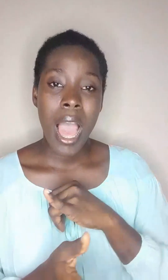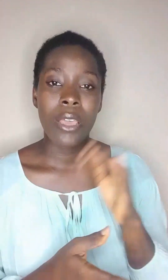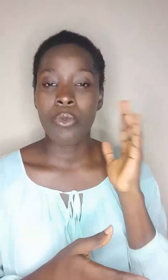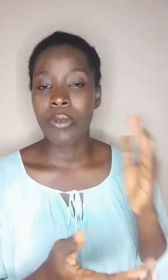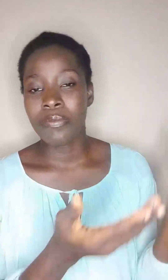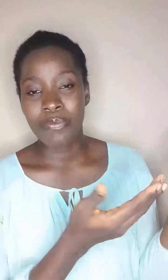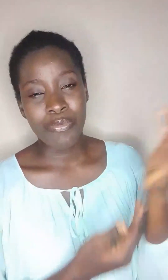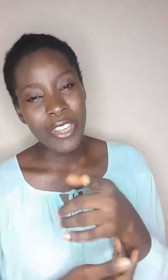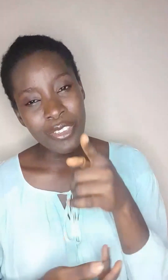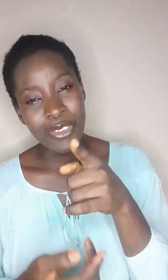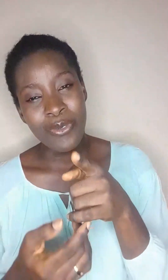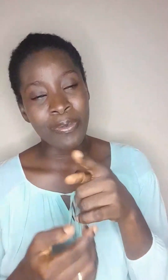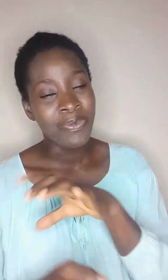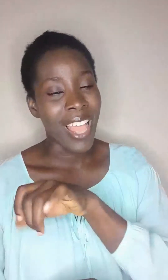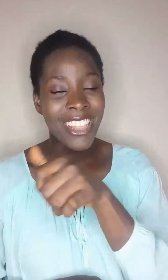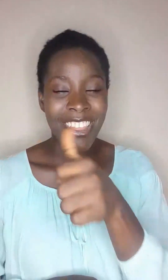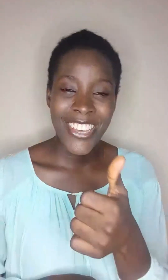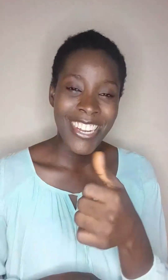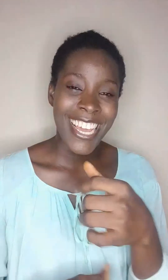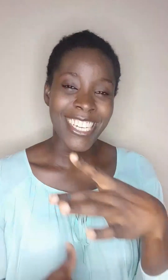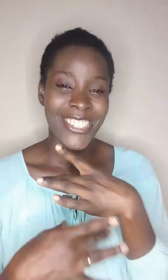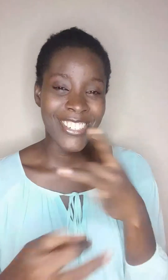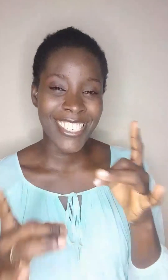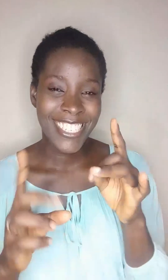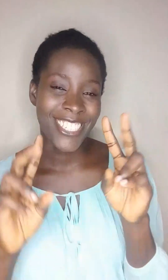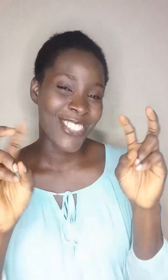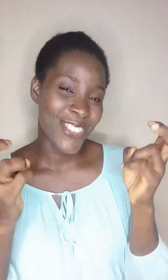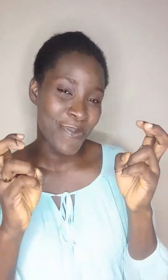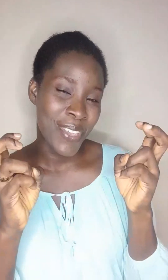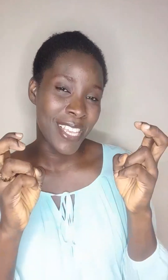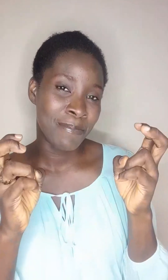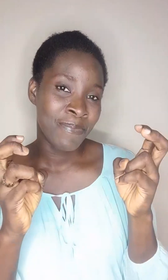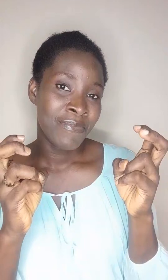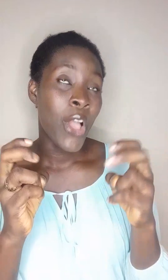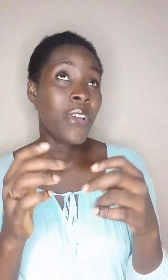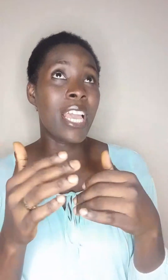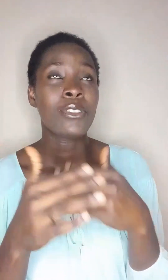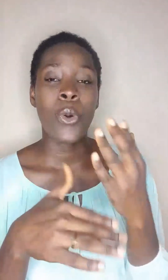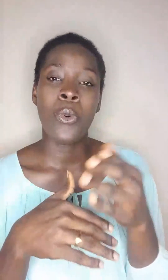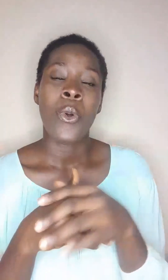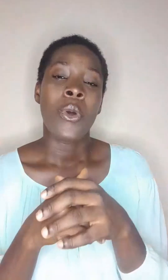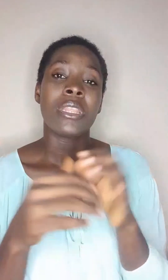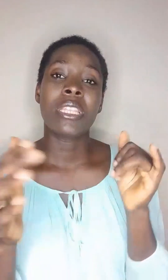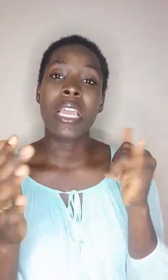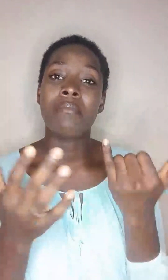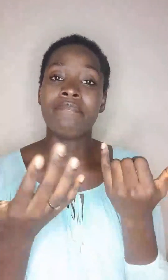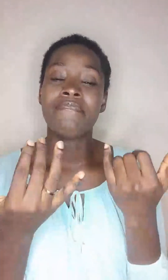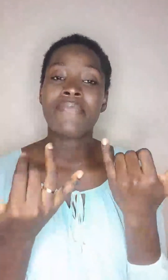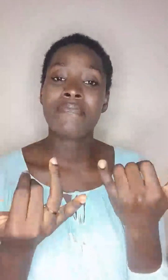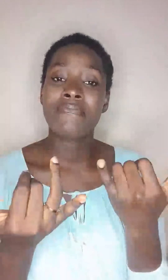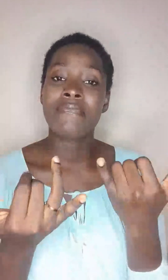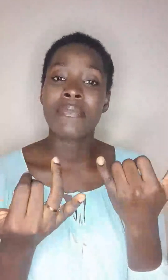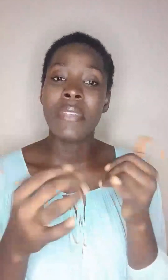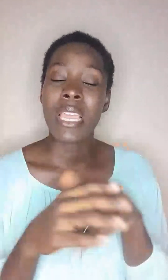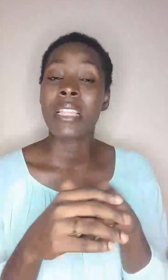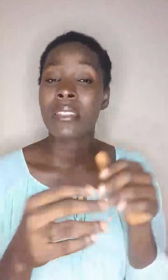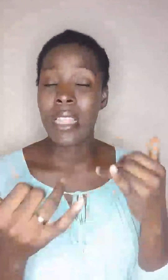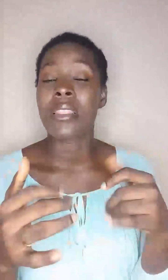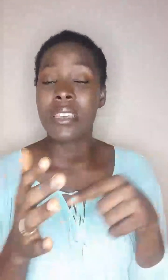will bring you another interesting topic. Okay, so the in